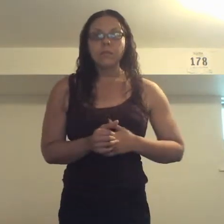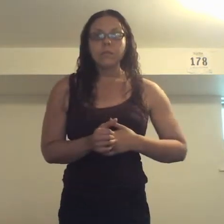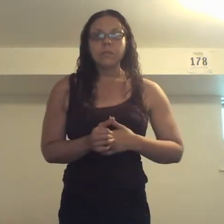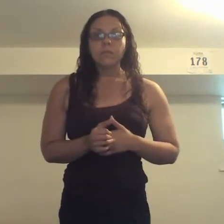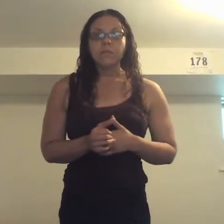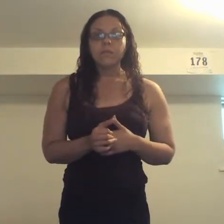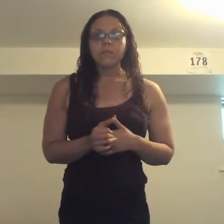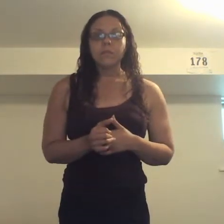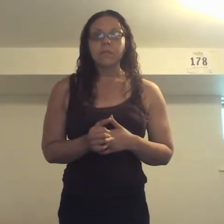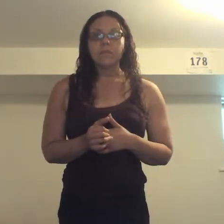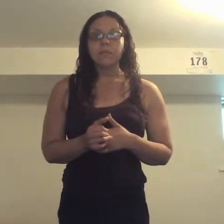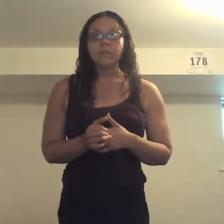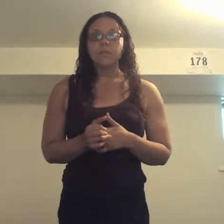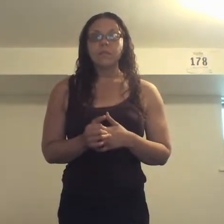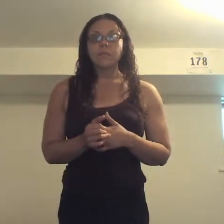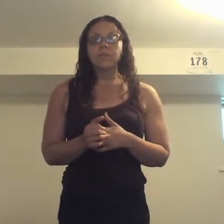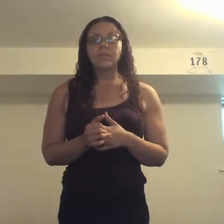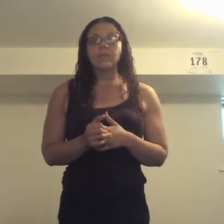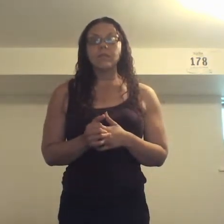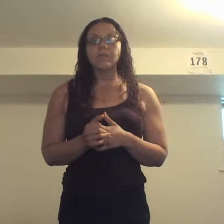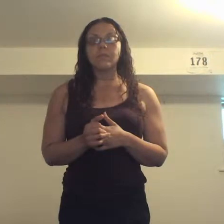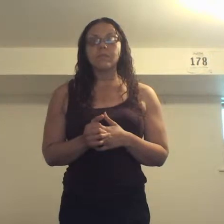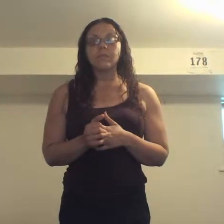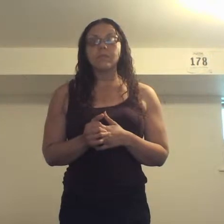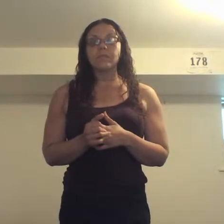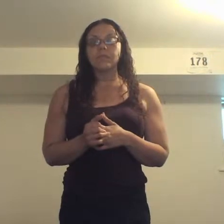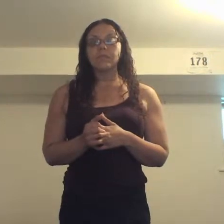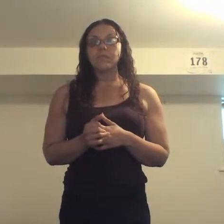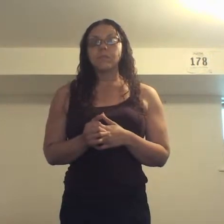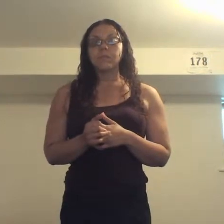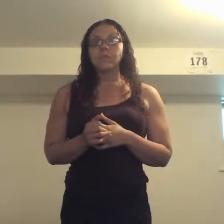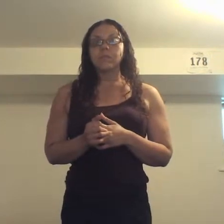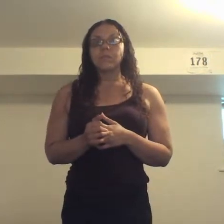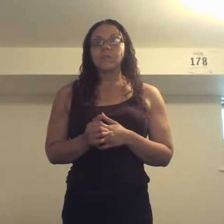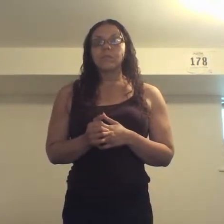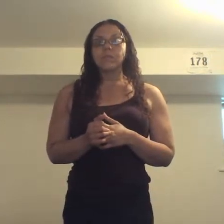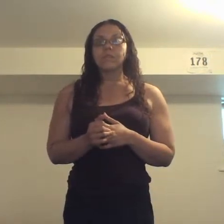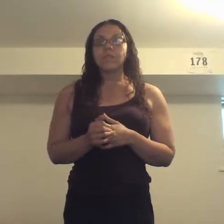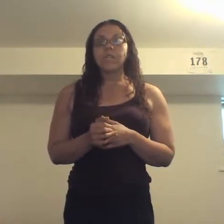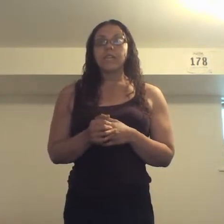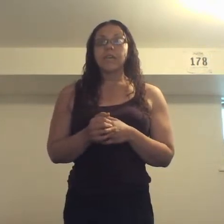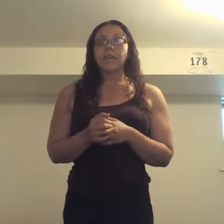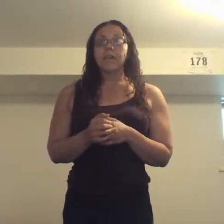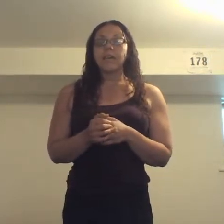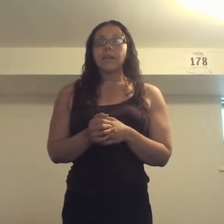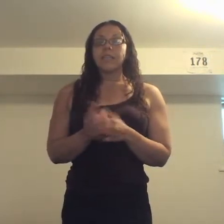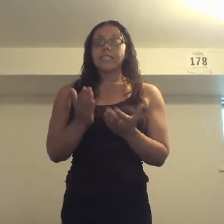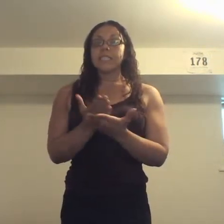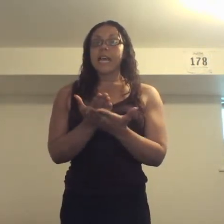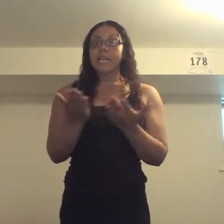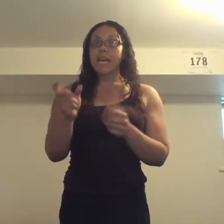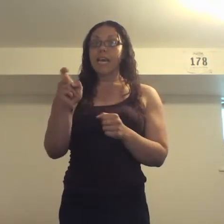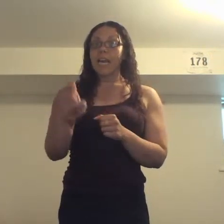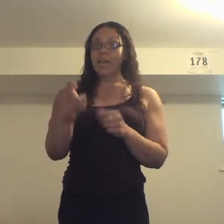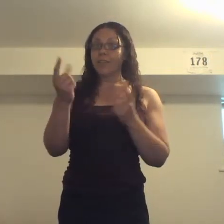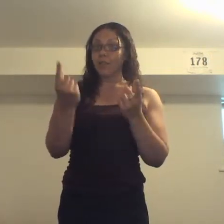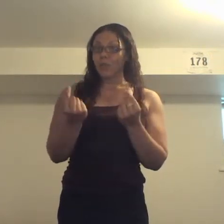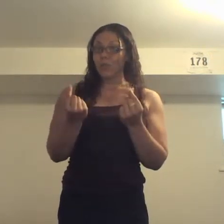And looking at that, some of the things you have to do are there's certain entry points in the Boundary Waters that are a lot more popular. It's